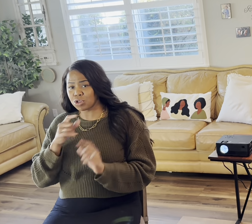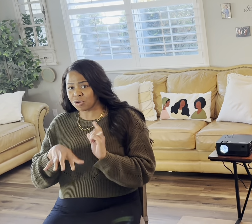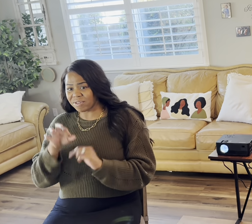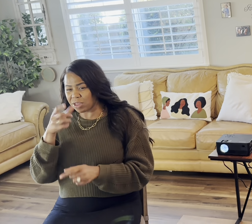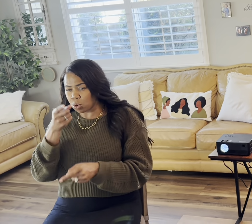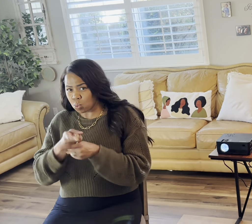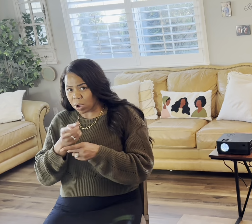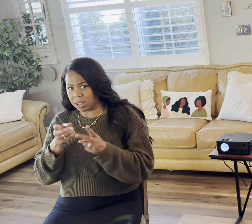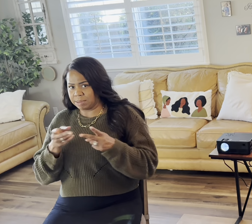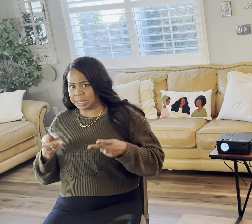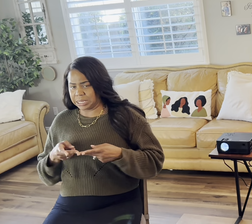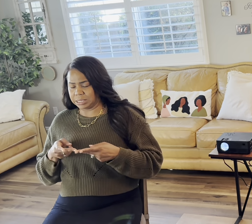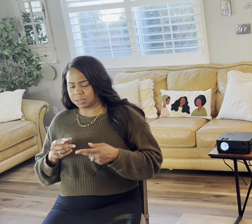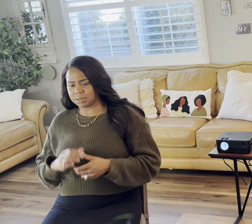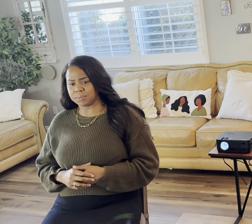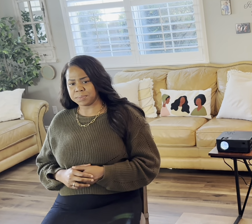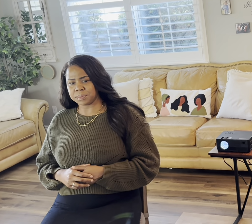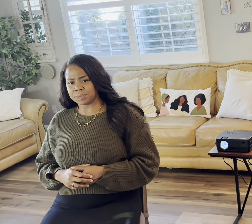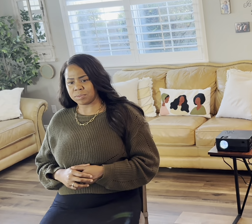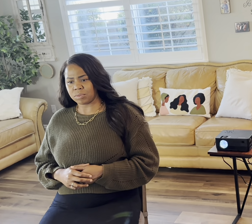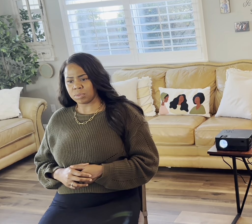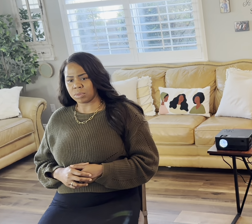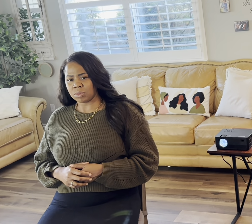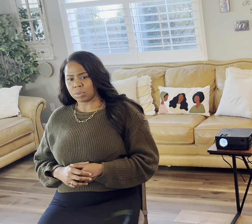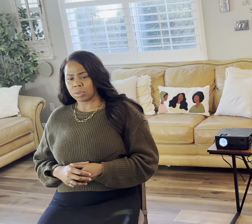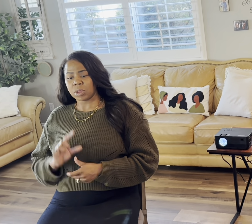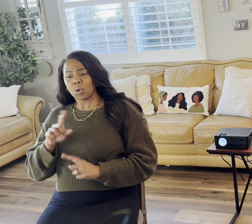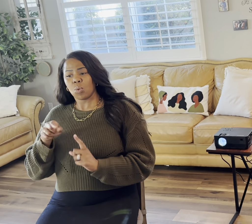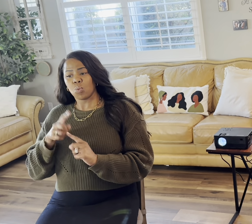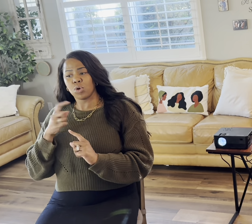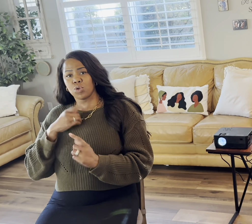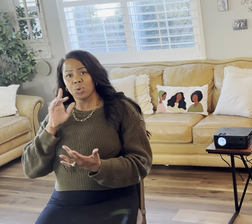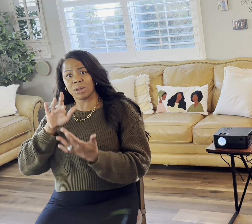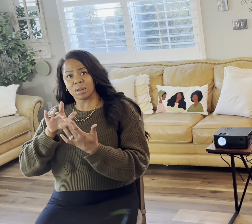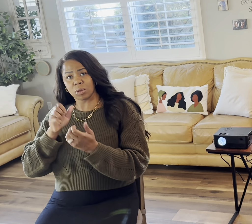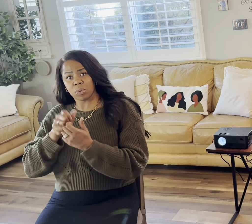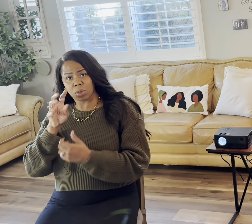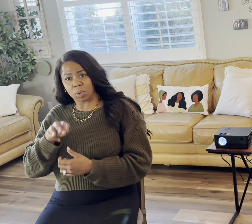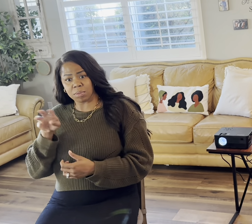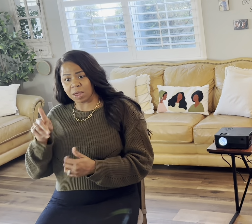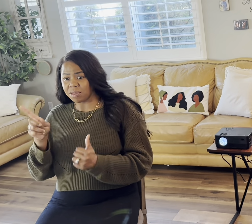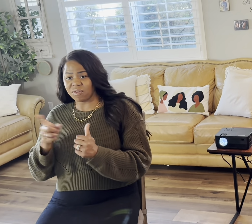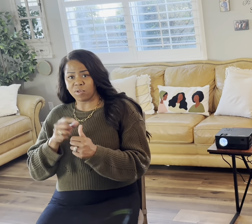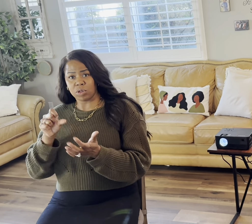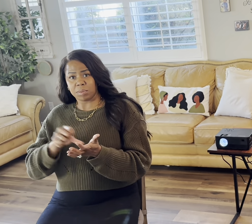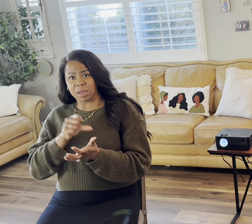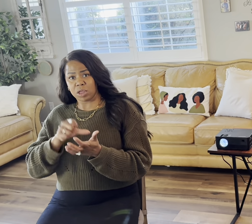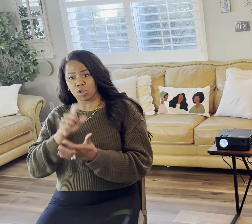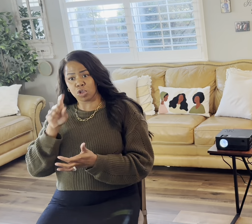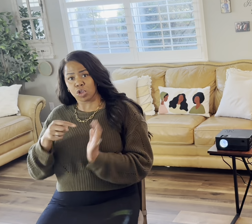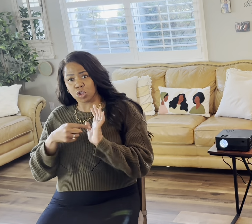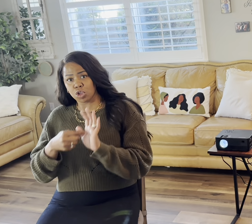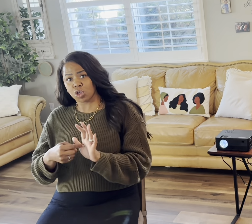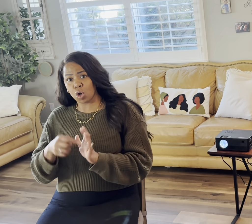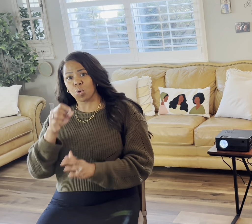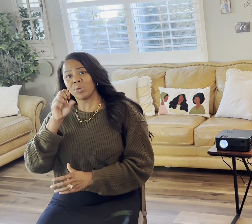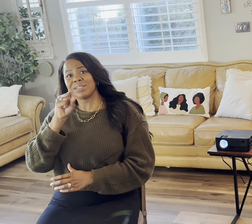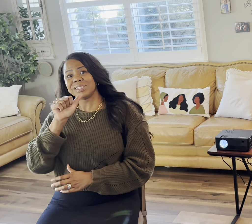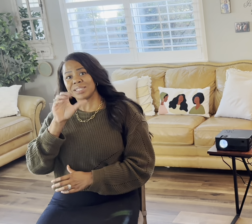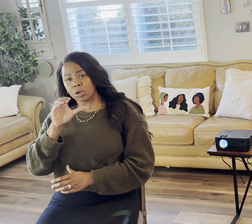the Sacramento County. Once you connect to the website, the first page should show Sacramento